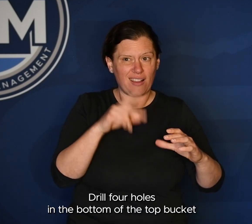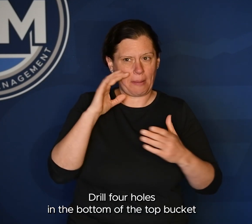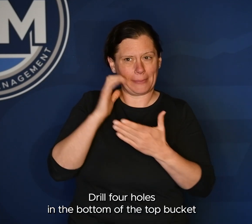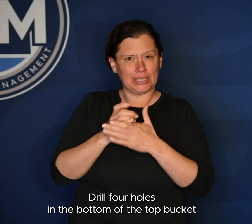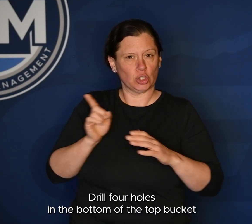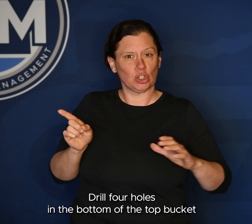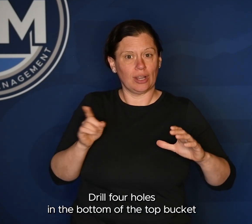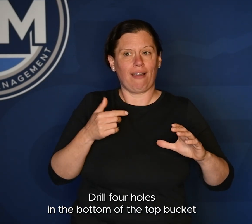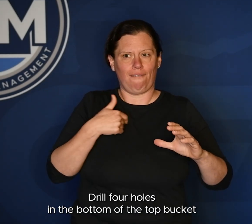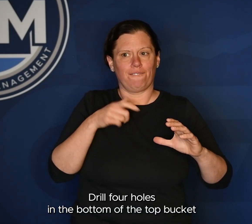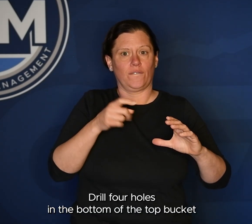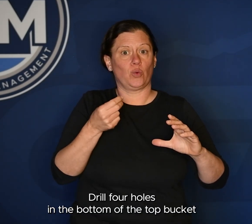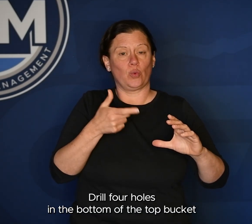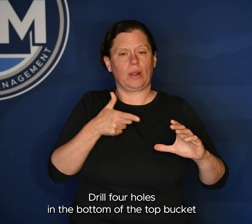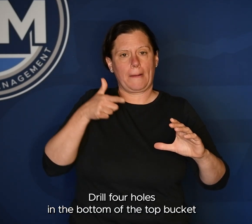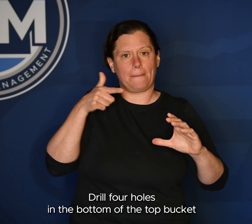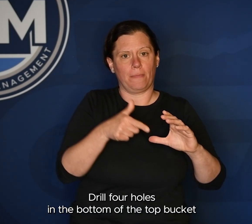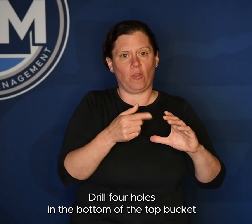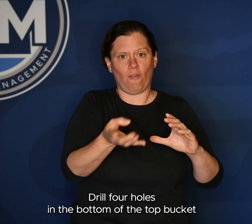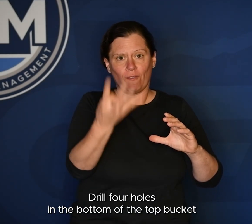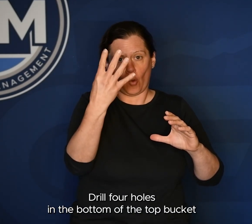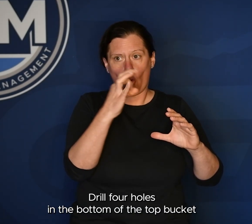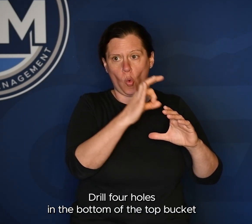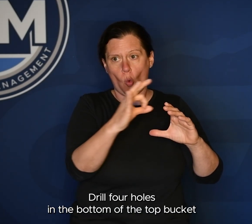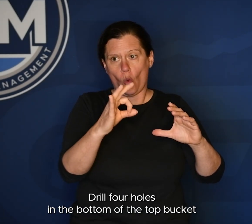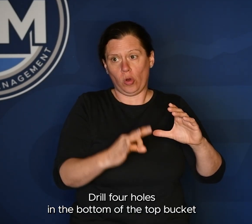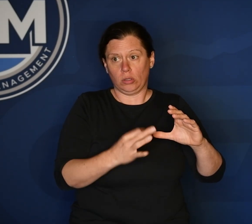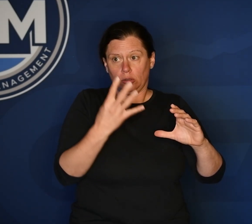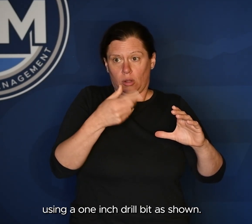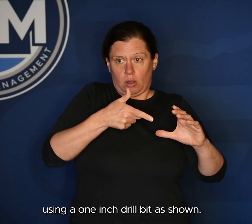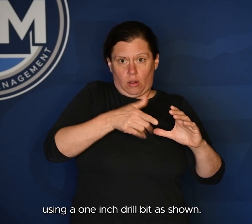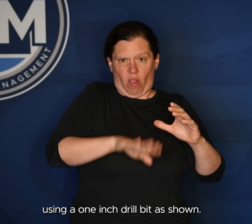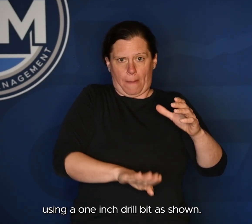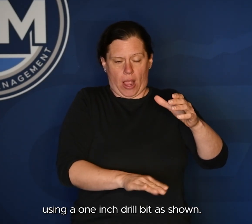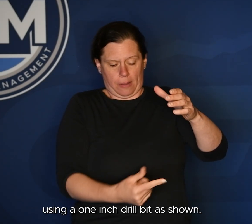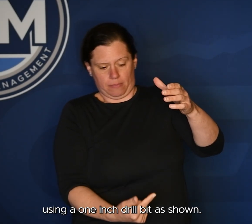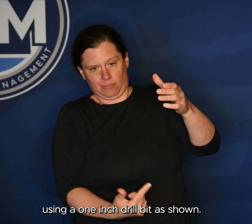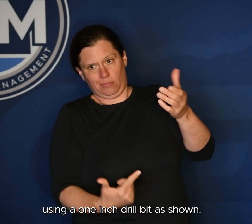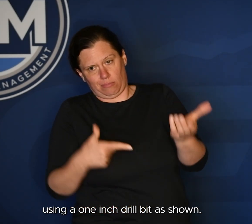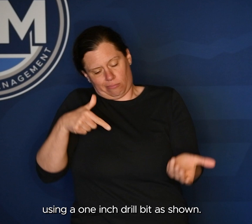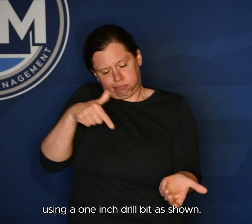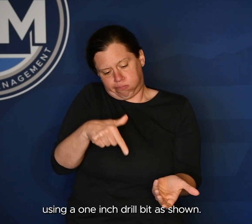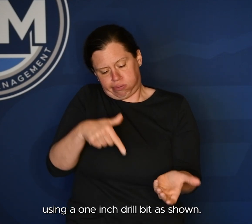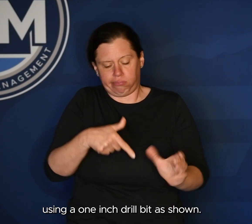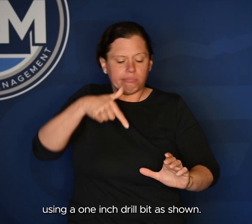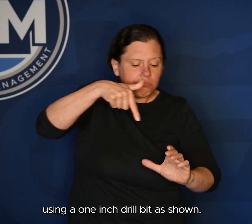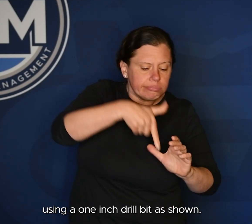Drill 4 holes in the bottom of the top bucket using a 1-inch drill bit as shown.